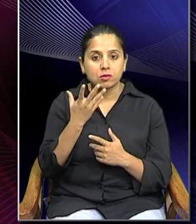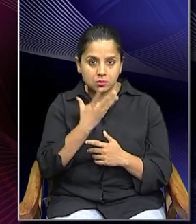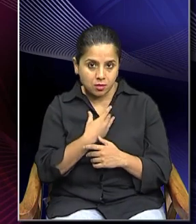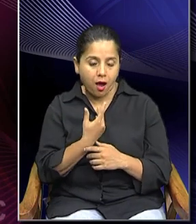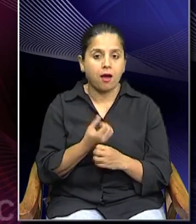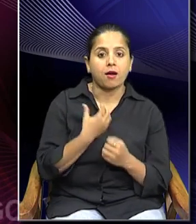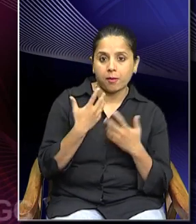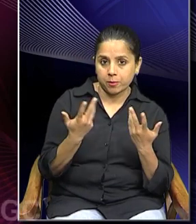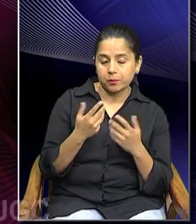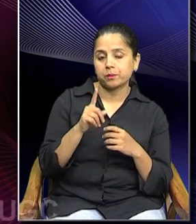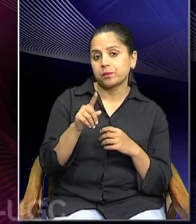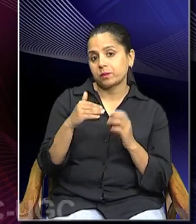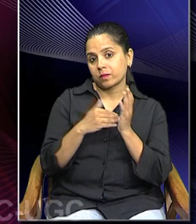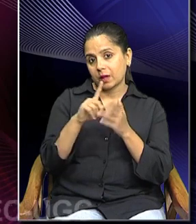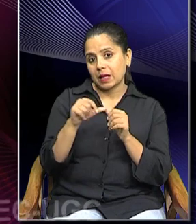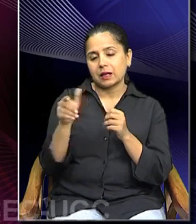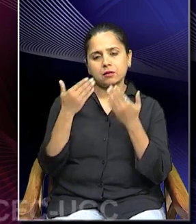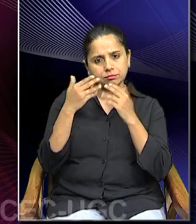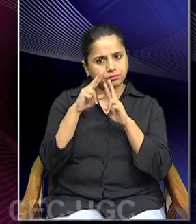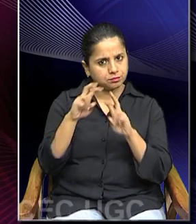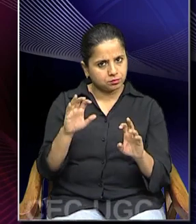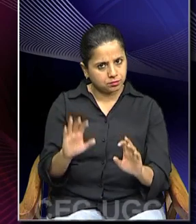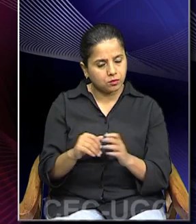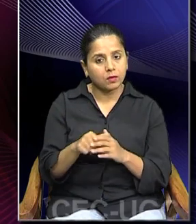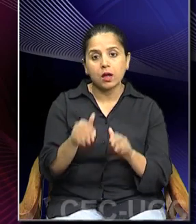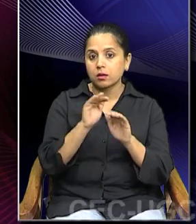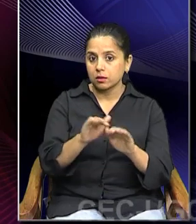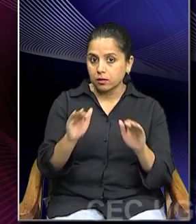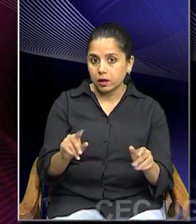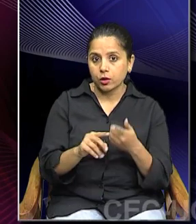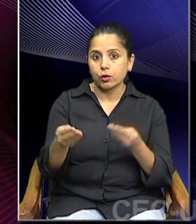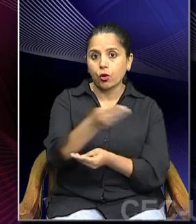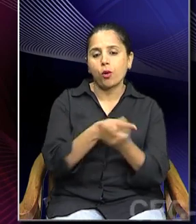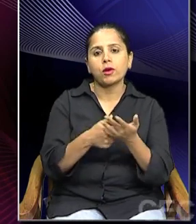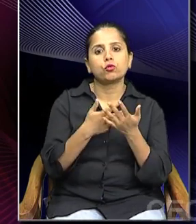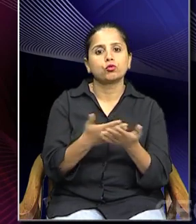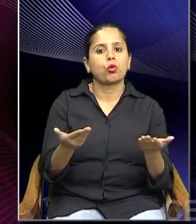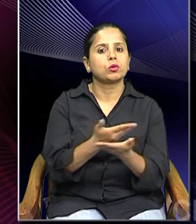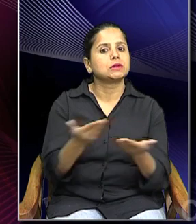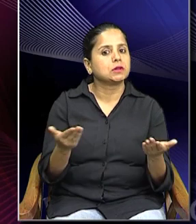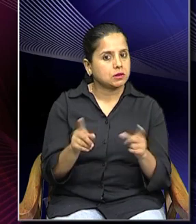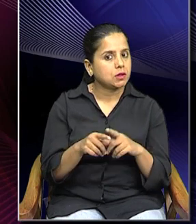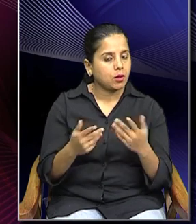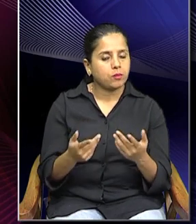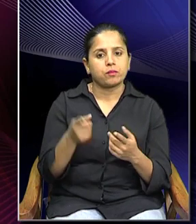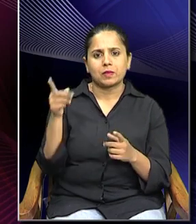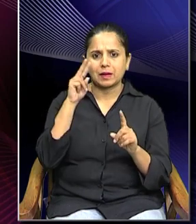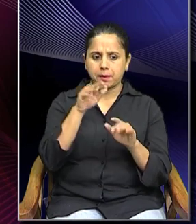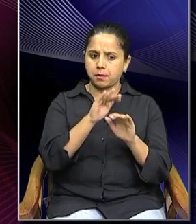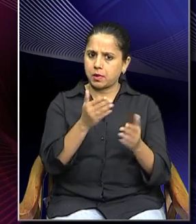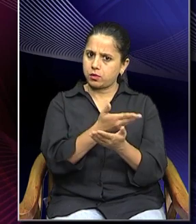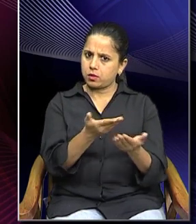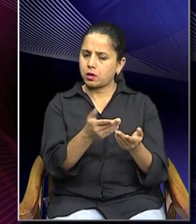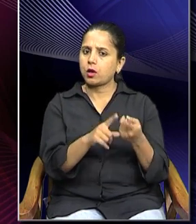area which Vivenia Zelizer study is children as economic resources. She looked at children